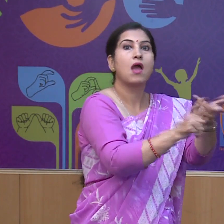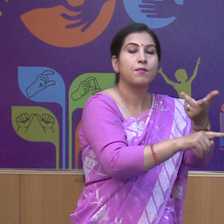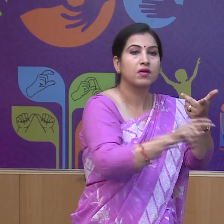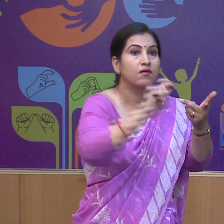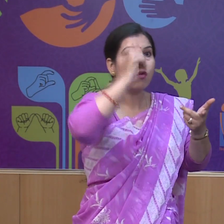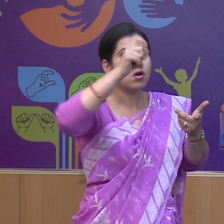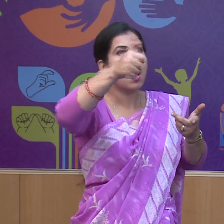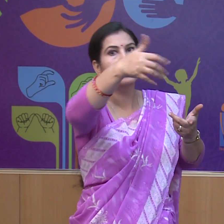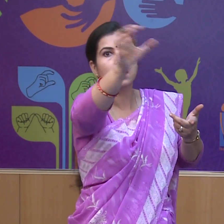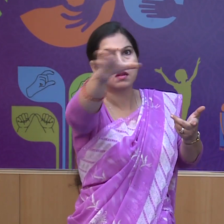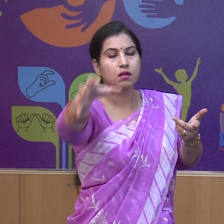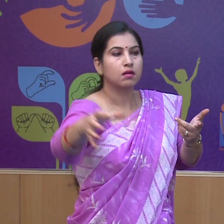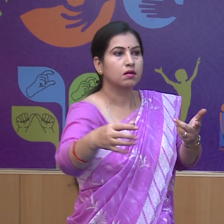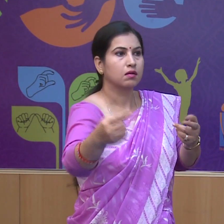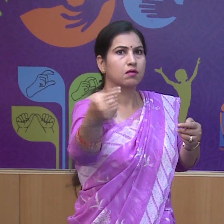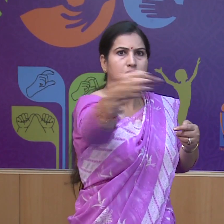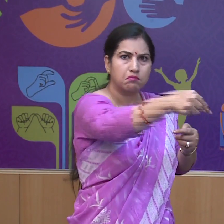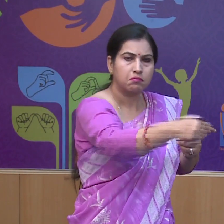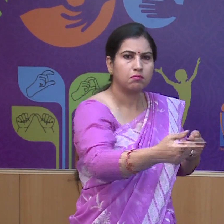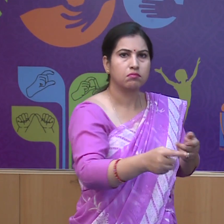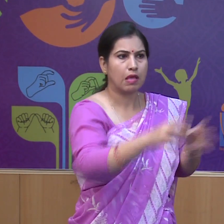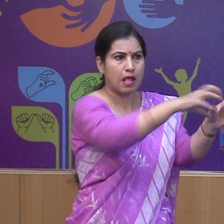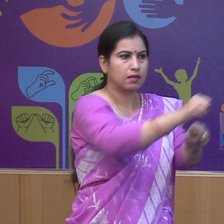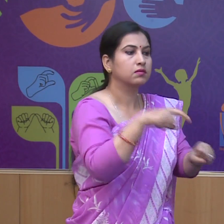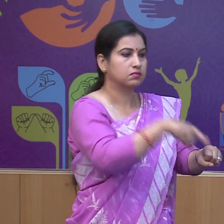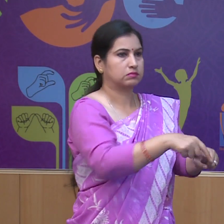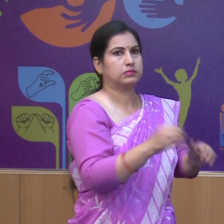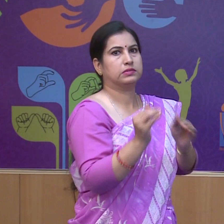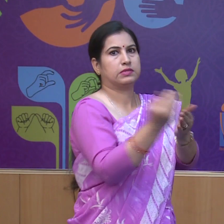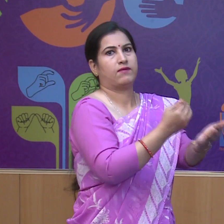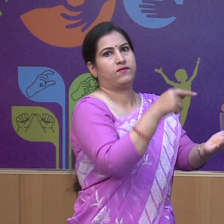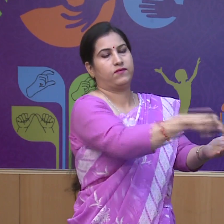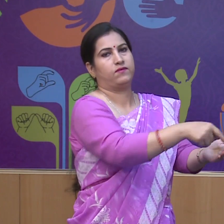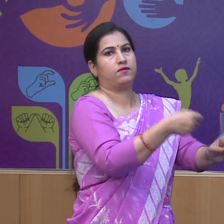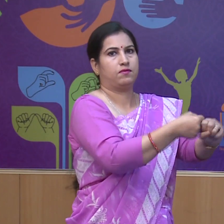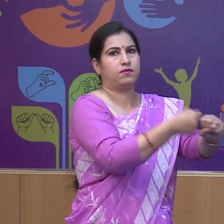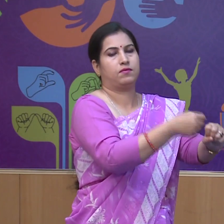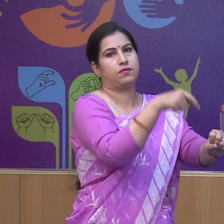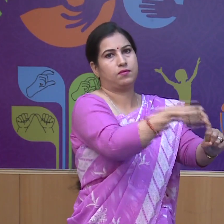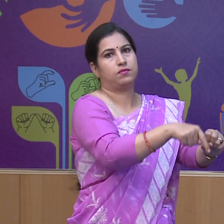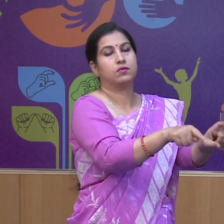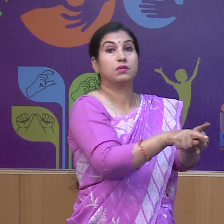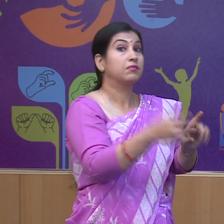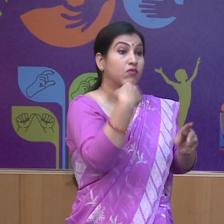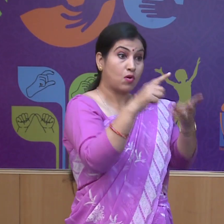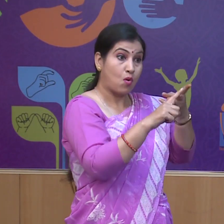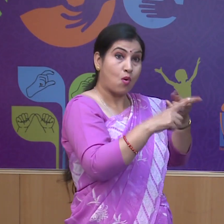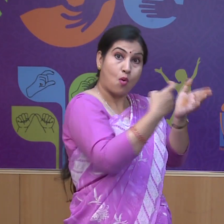these states from any attack or fight with other